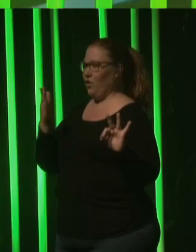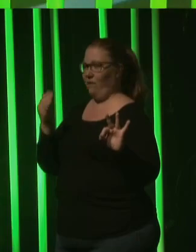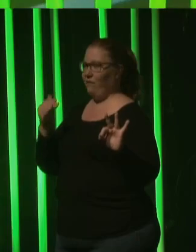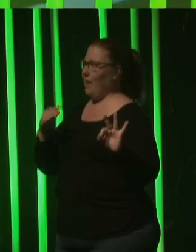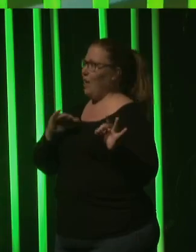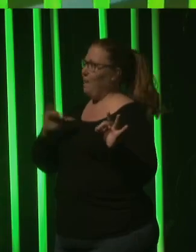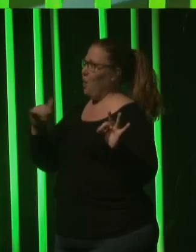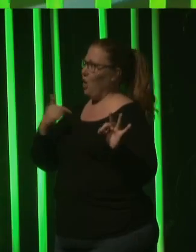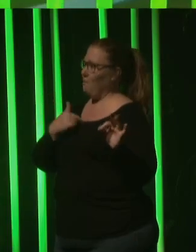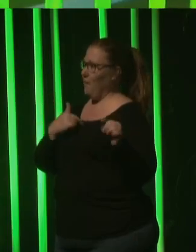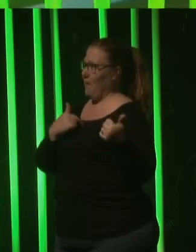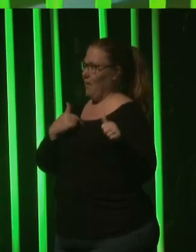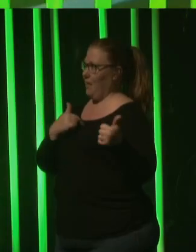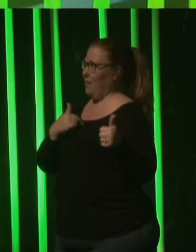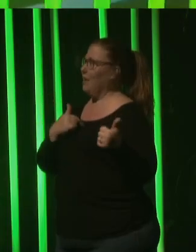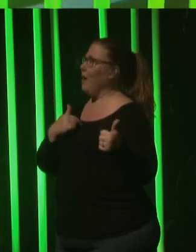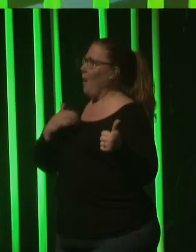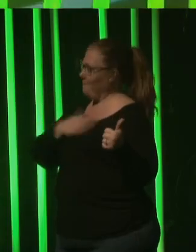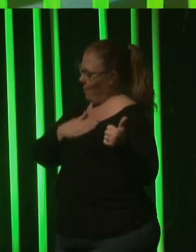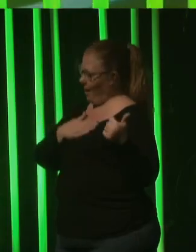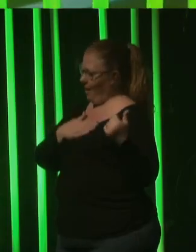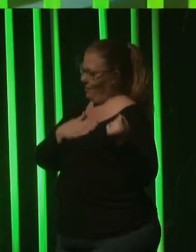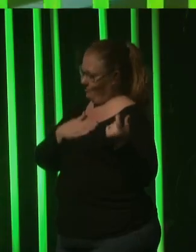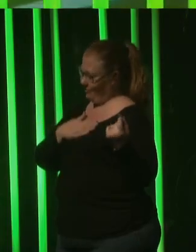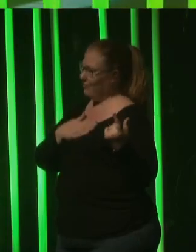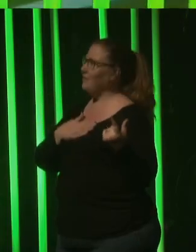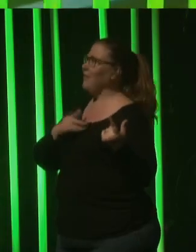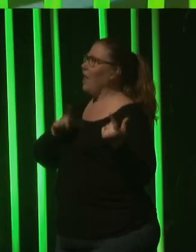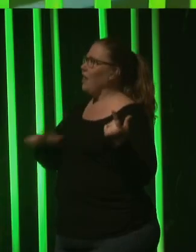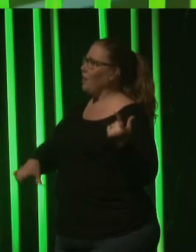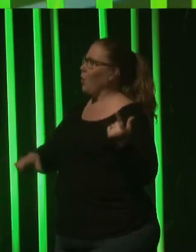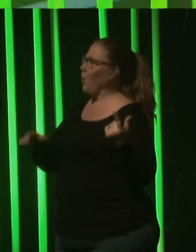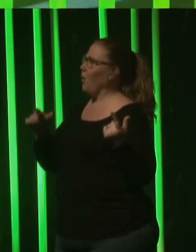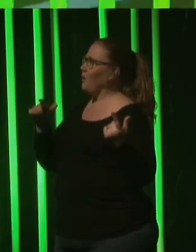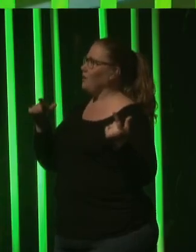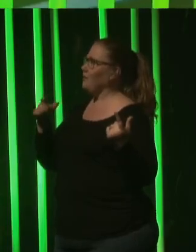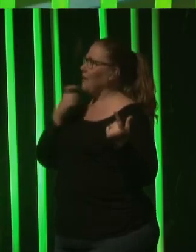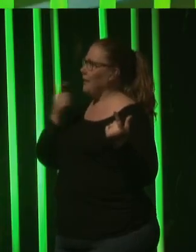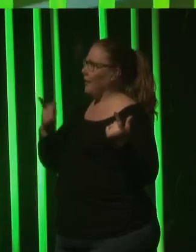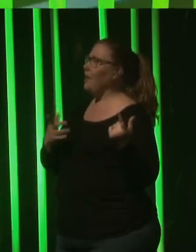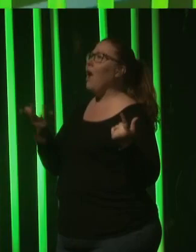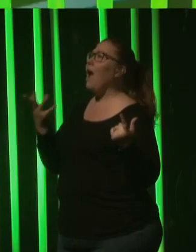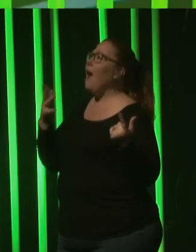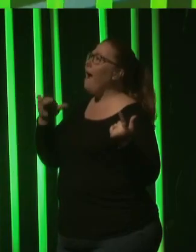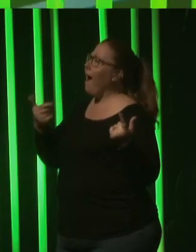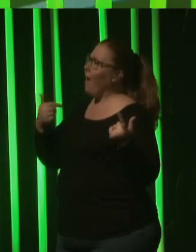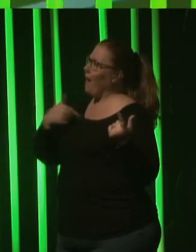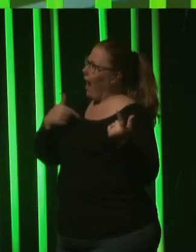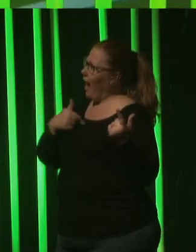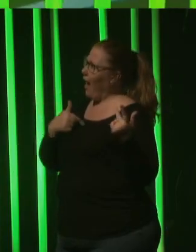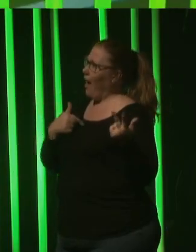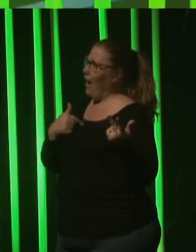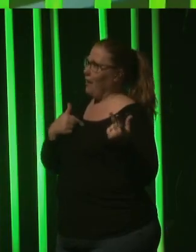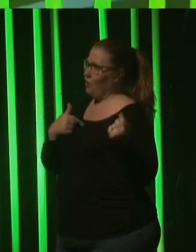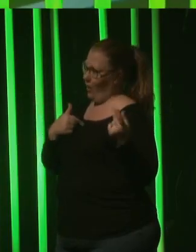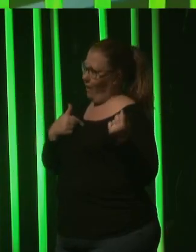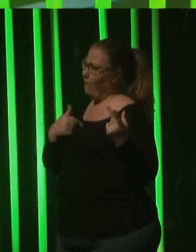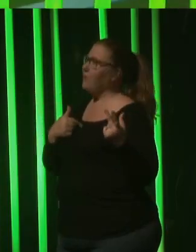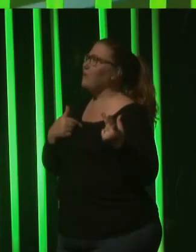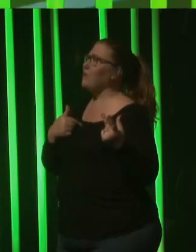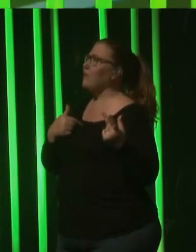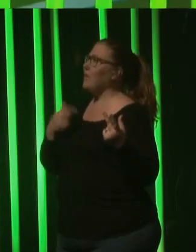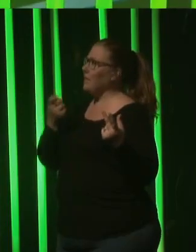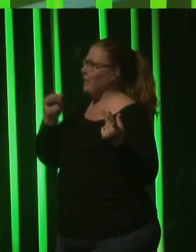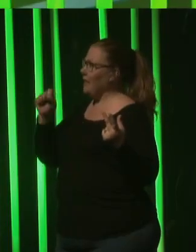me, my Lord, Gideon replied, but how can I